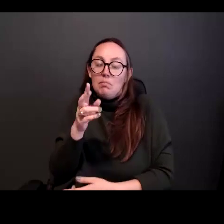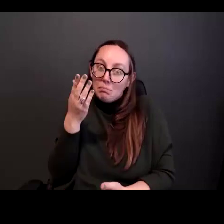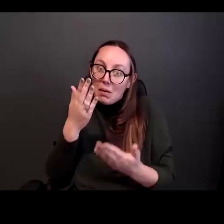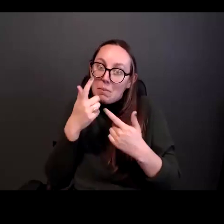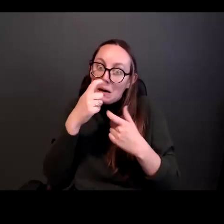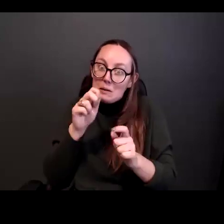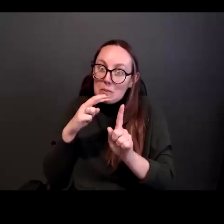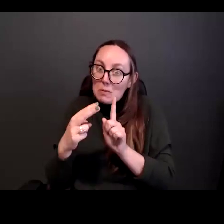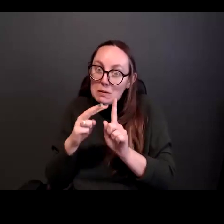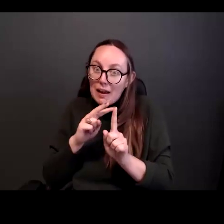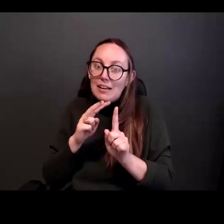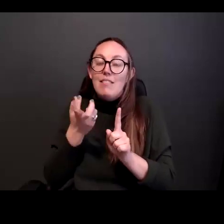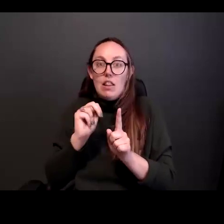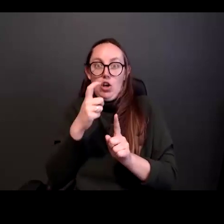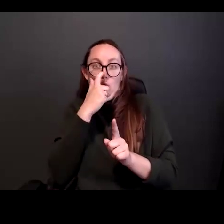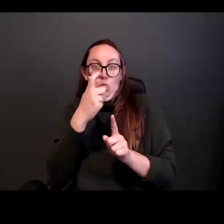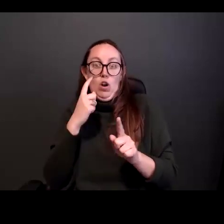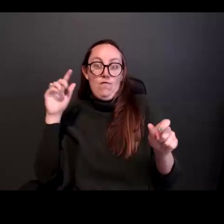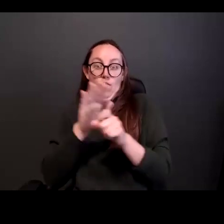safe. Mhm.